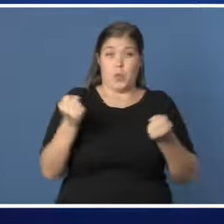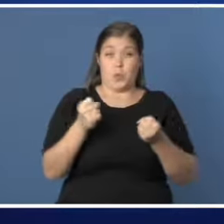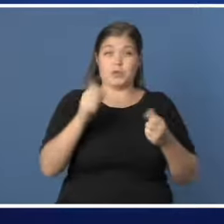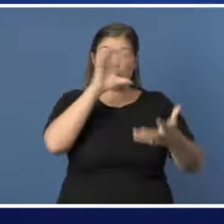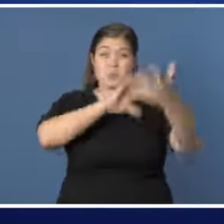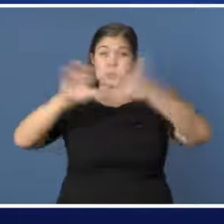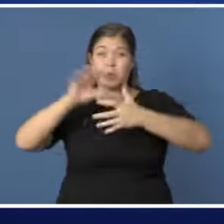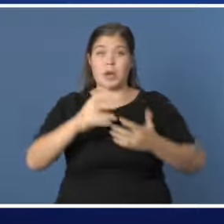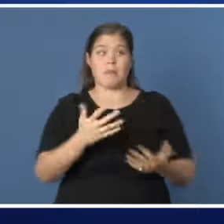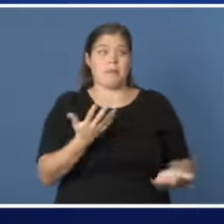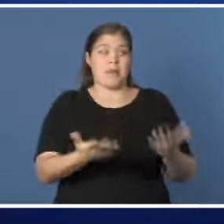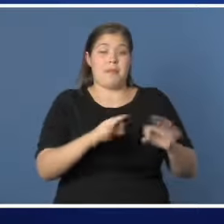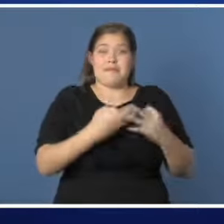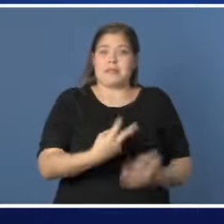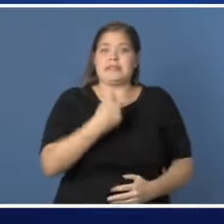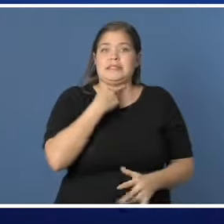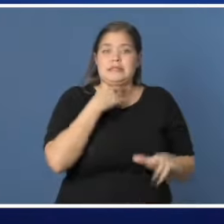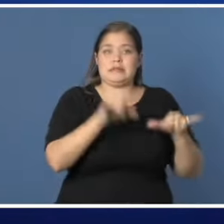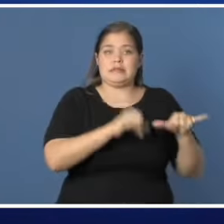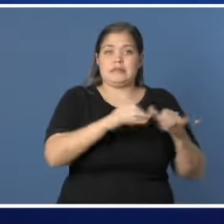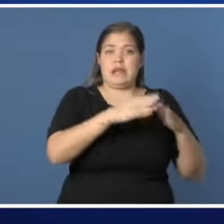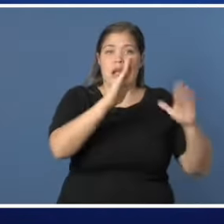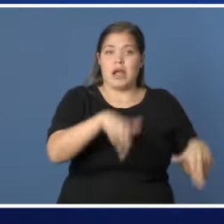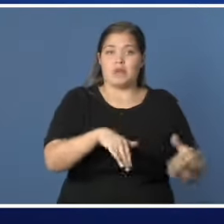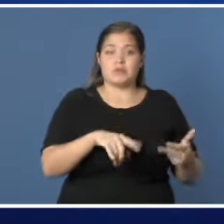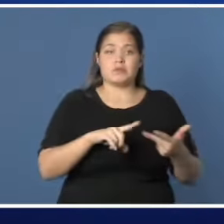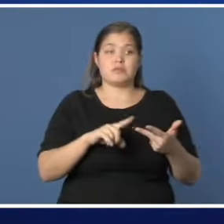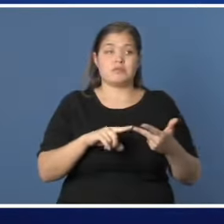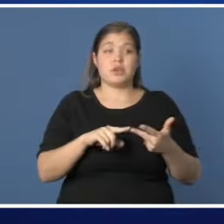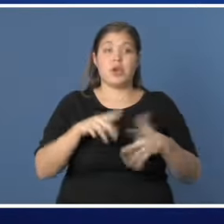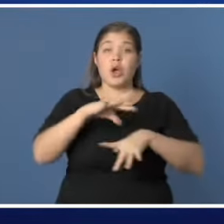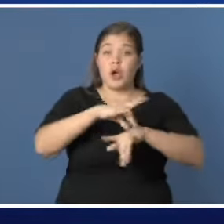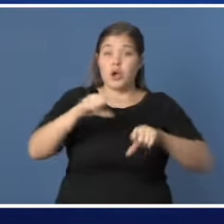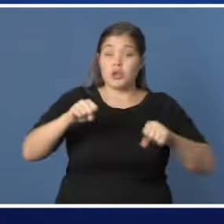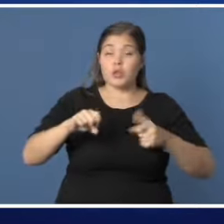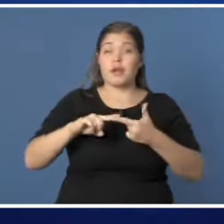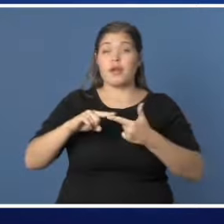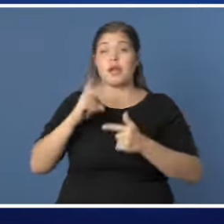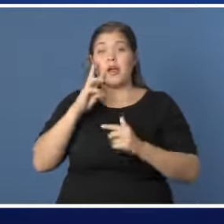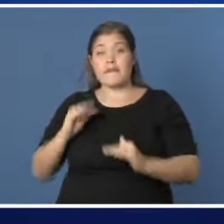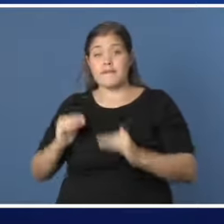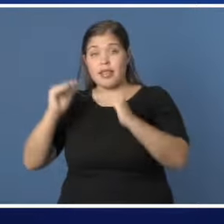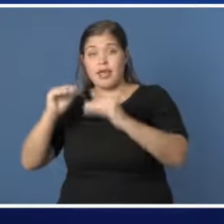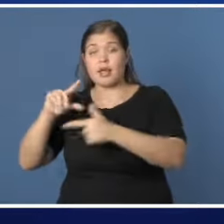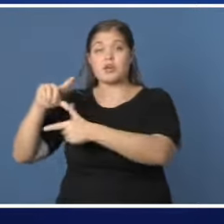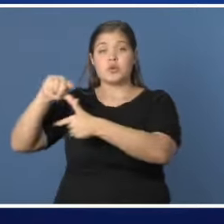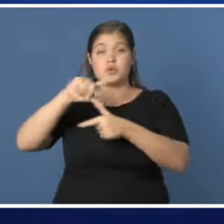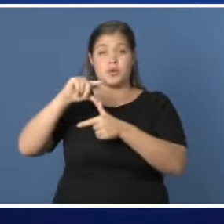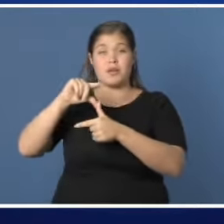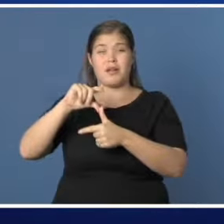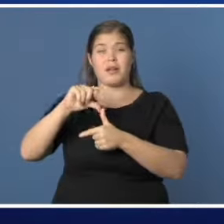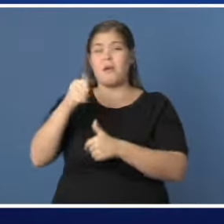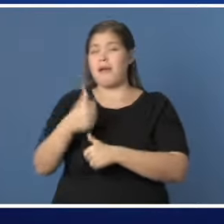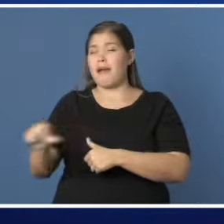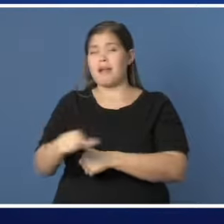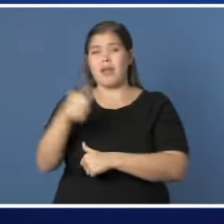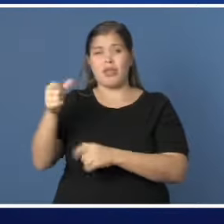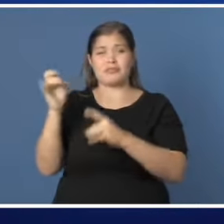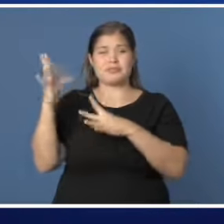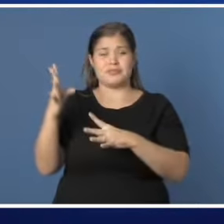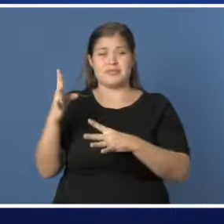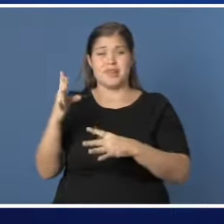winter storm could confine your family at home. An earthquake, flood, tornado, or any other